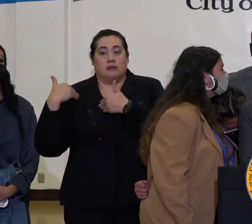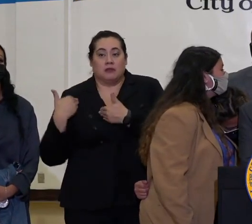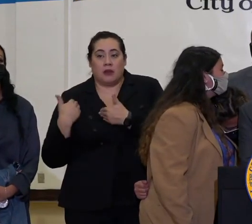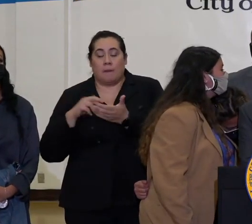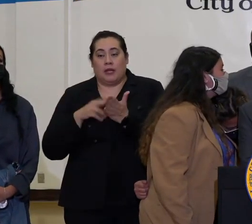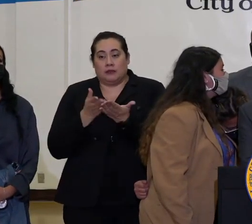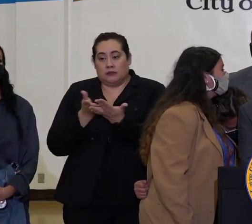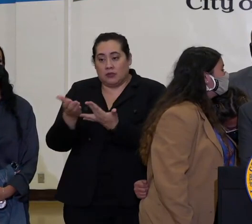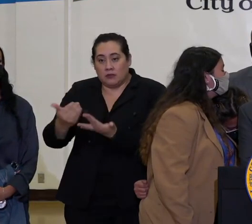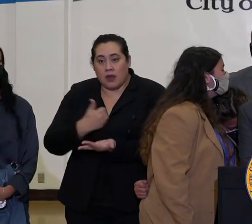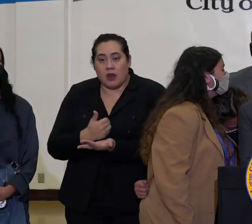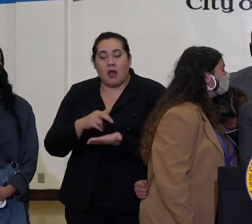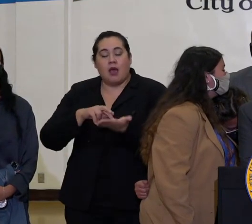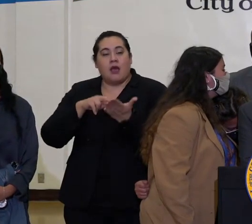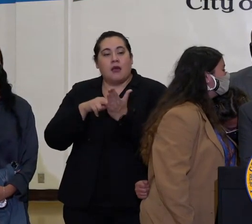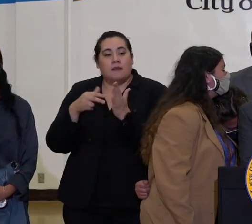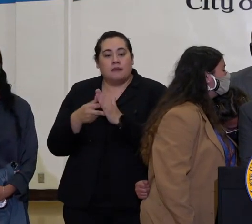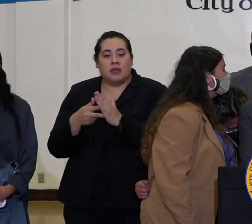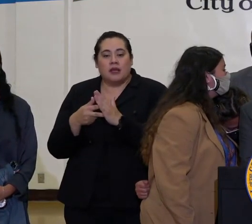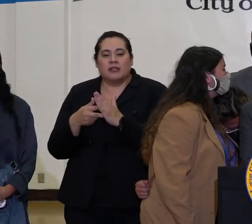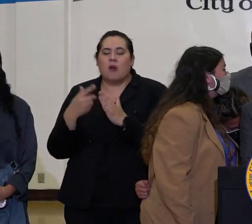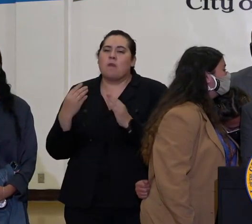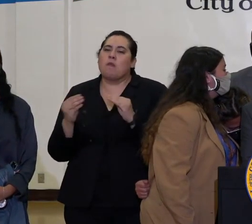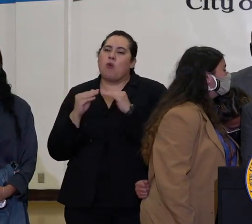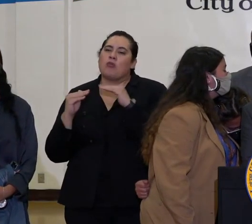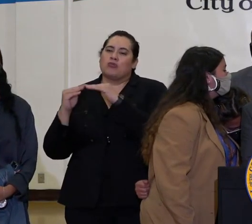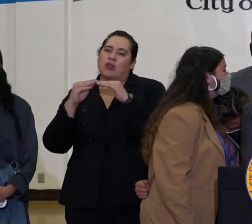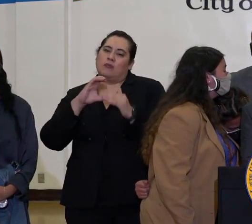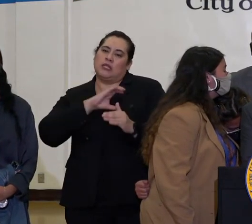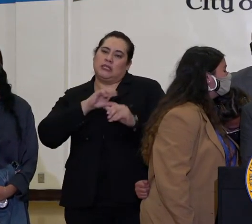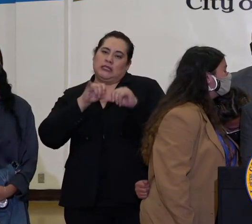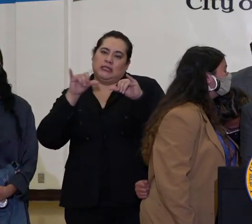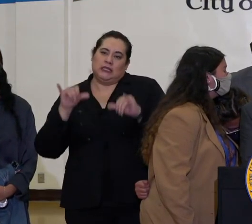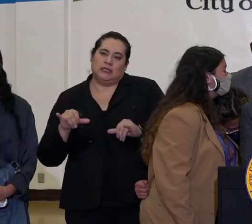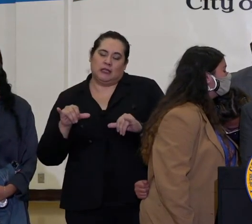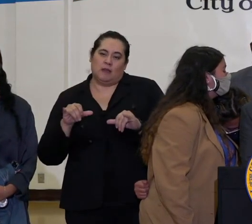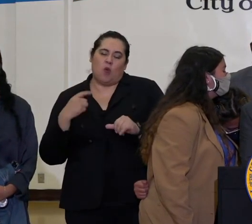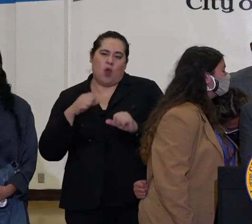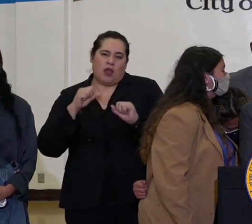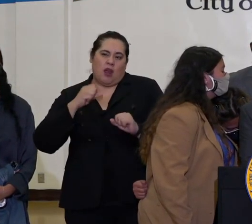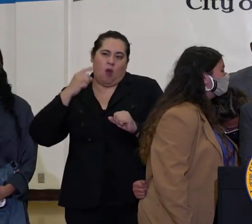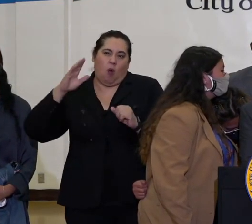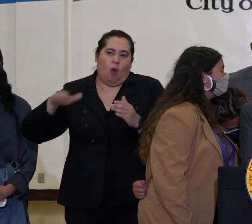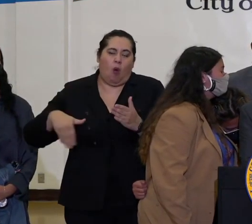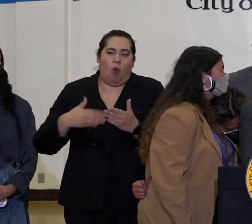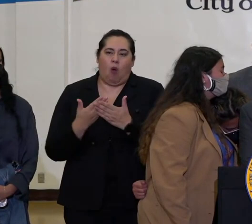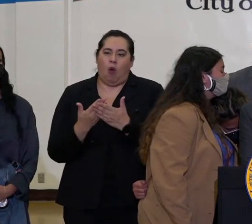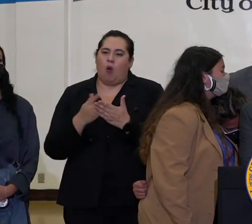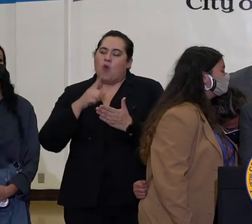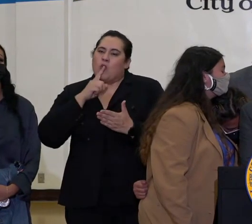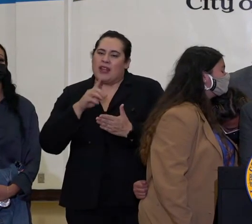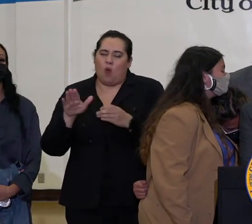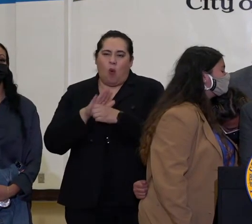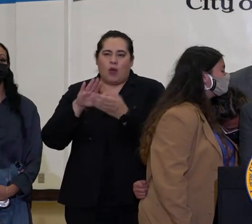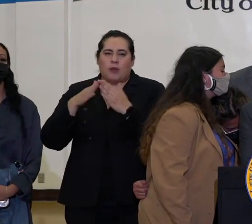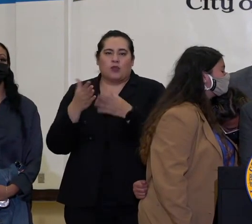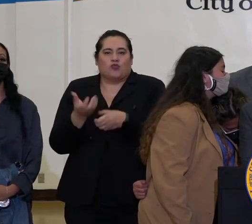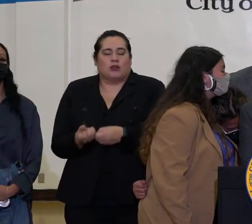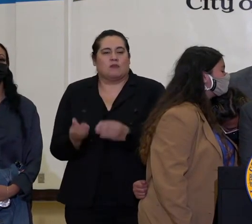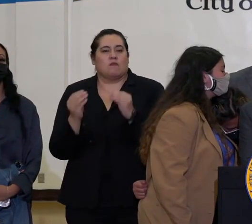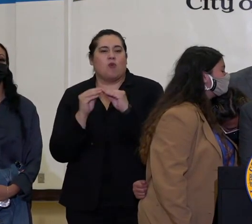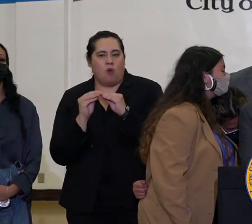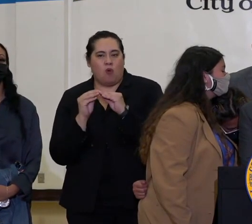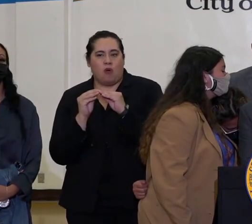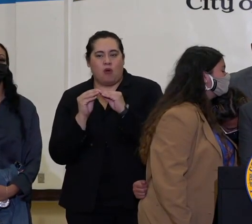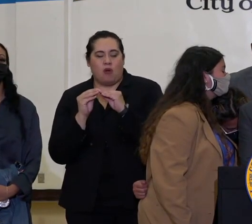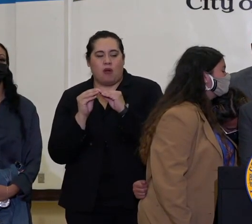transparency and a more just policing system that we can all, the entire community, can trust more